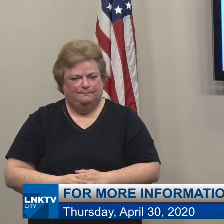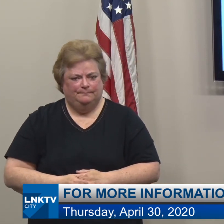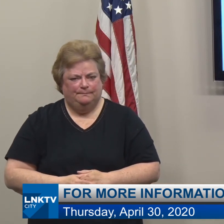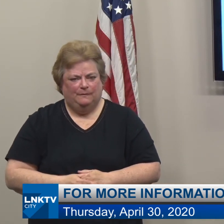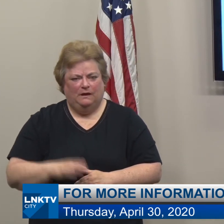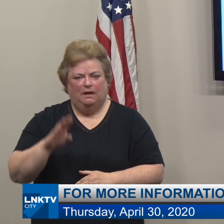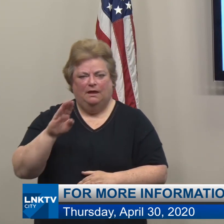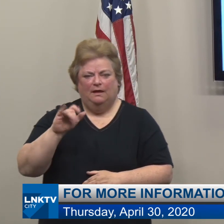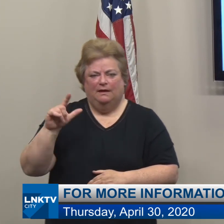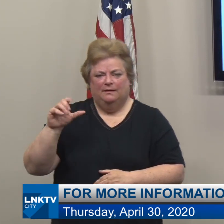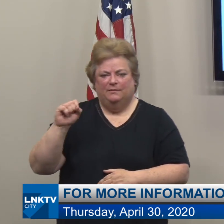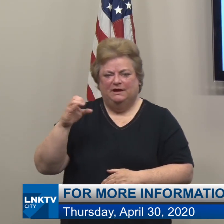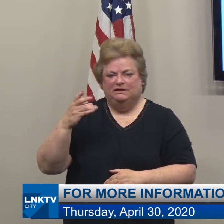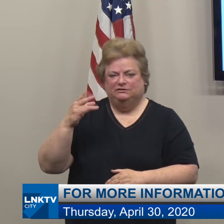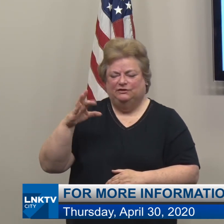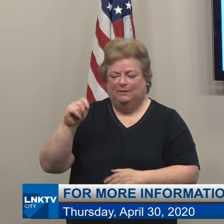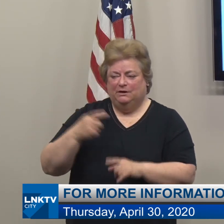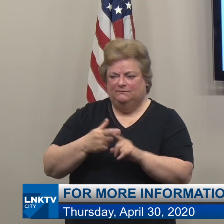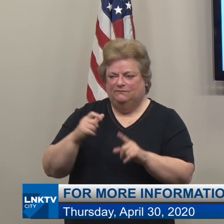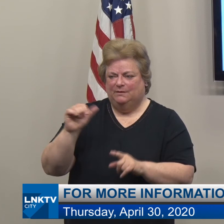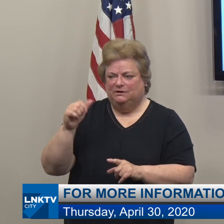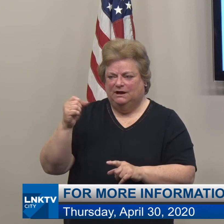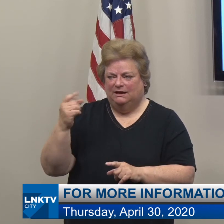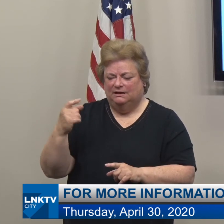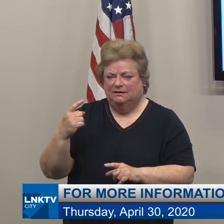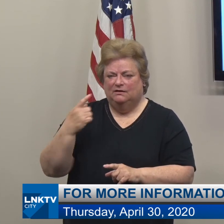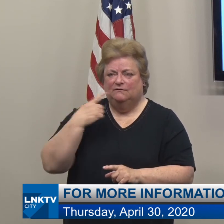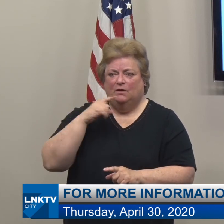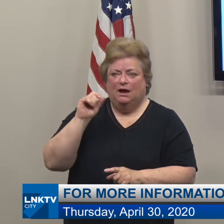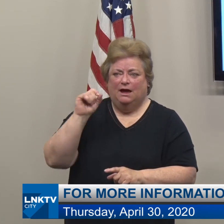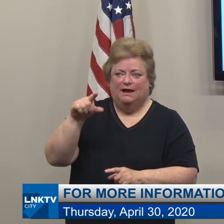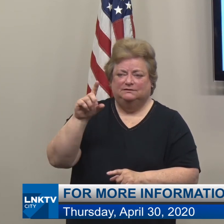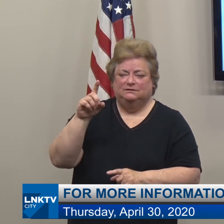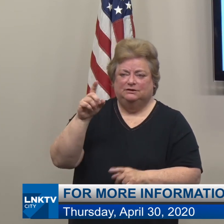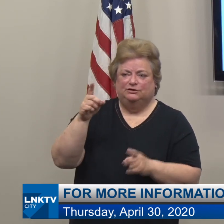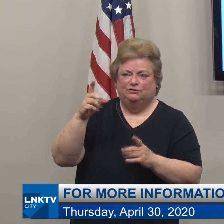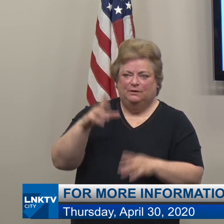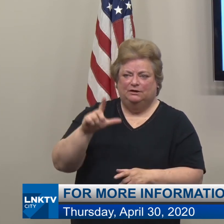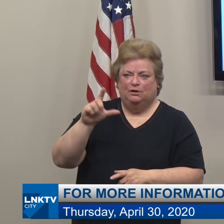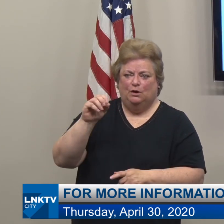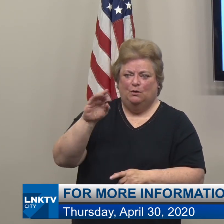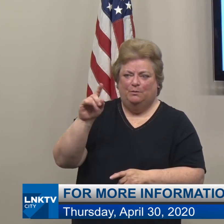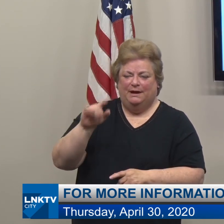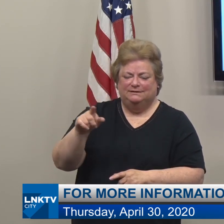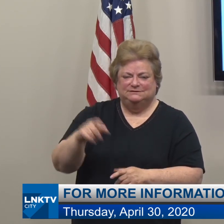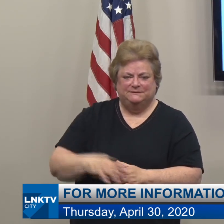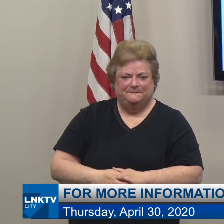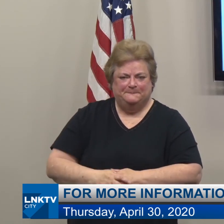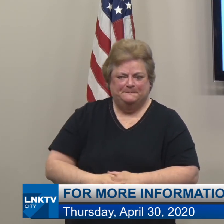This is Bill with 1011 question for Director Lopez. Thanks, Bill. She'll be right up.